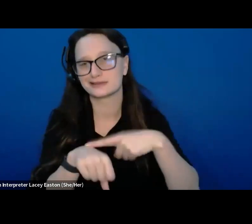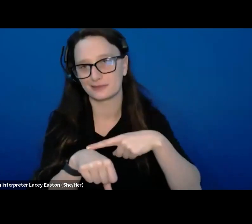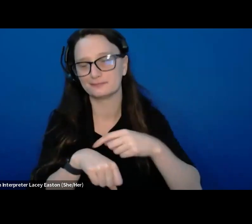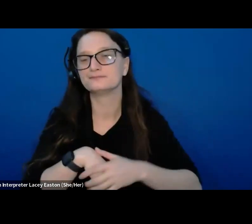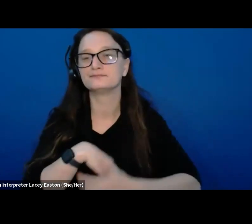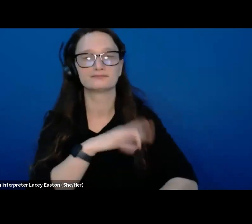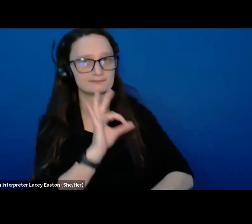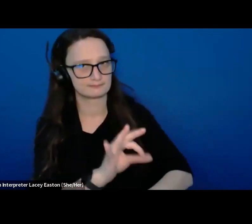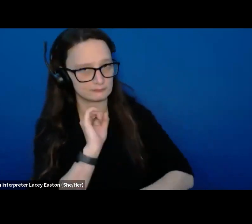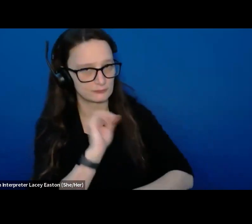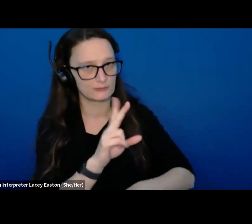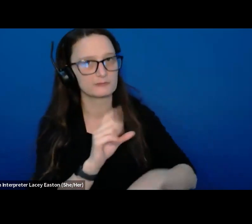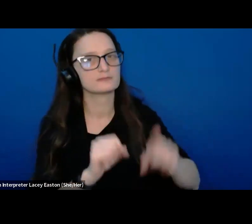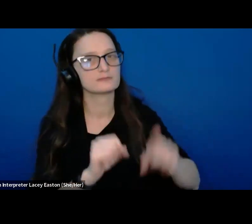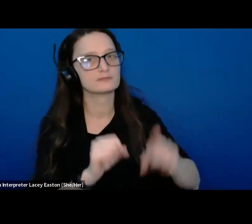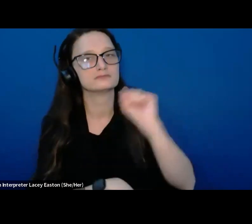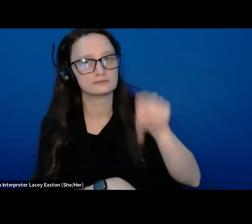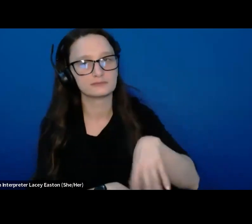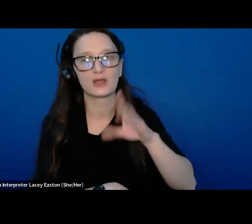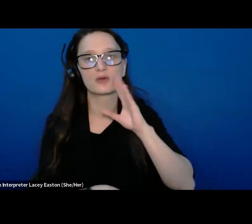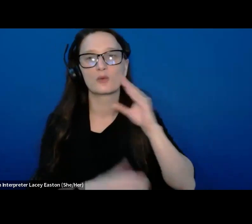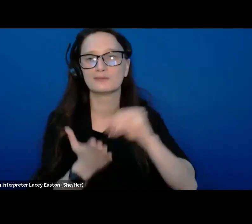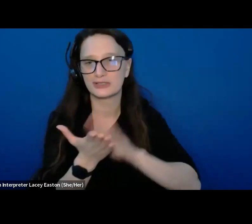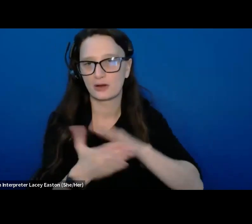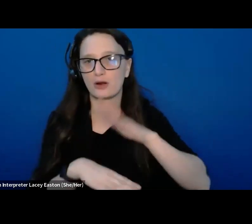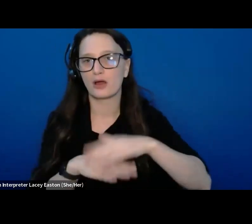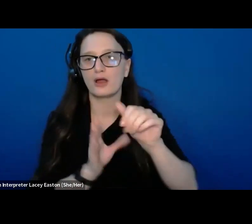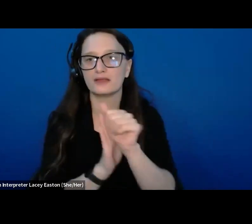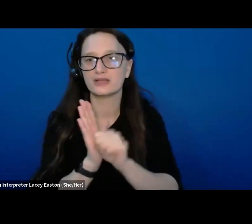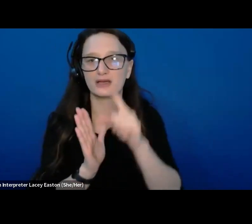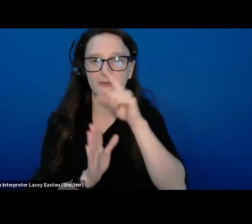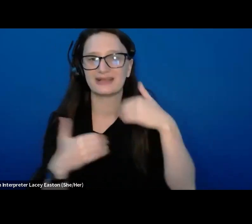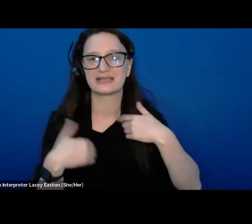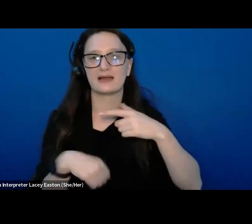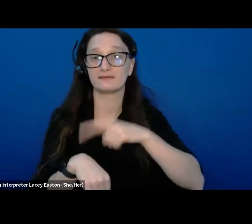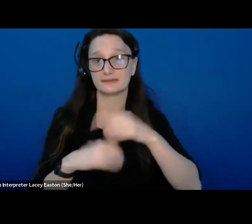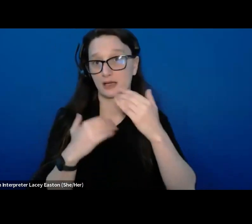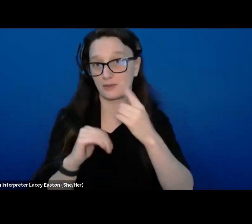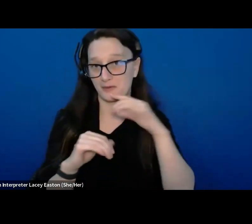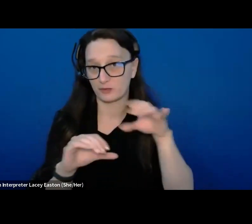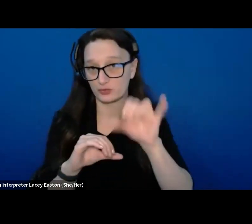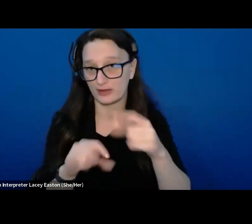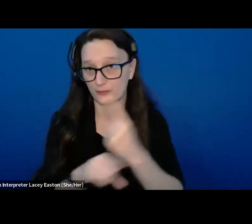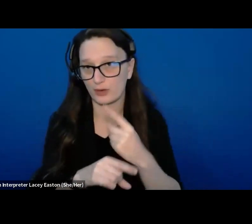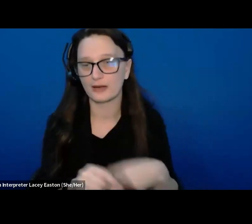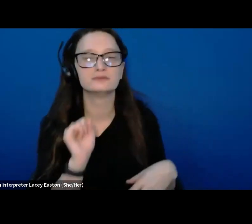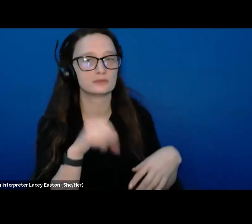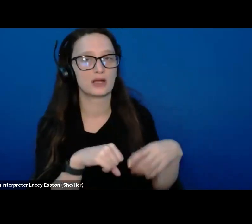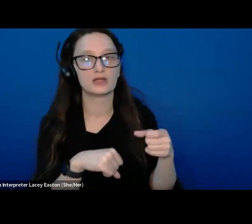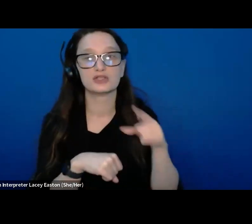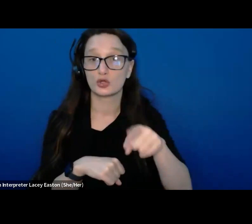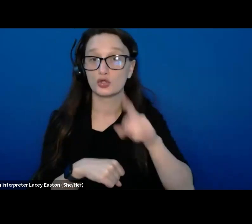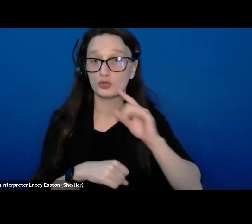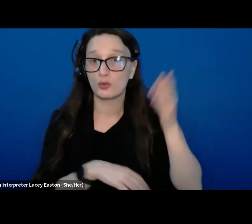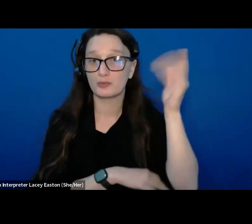Yes, absolutely. So let's put that down because we are on a time frame to do that, right? So Yeah. so we'll be presenting next week